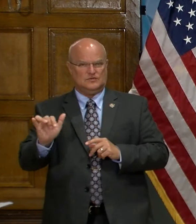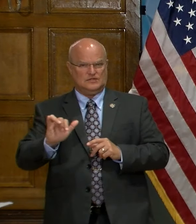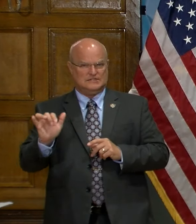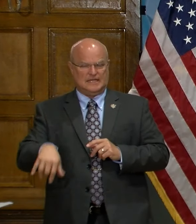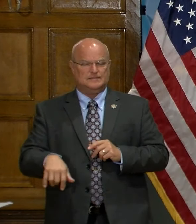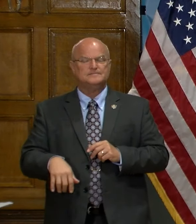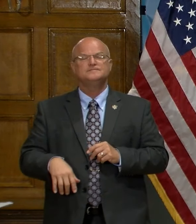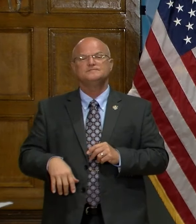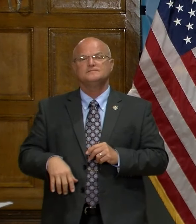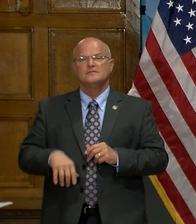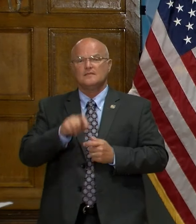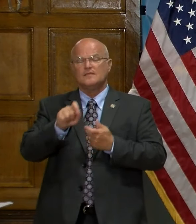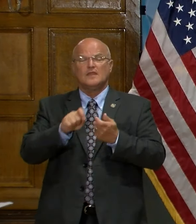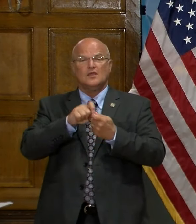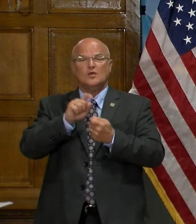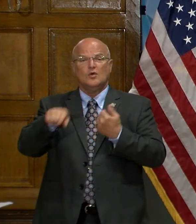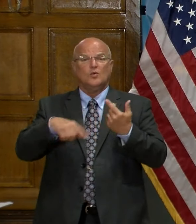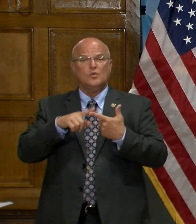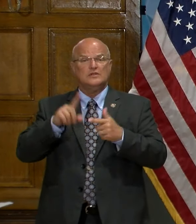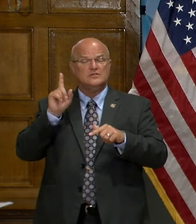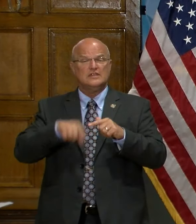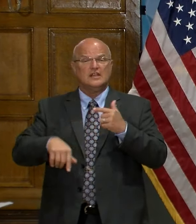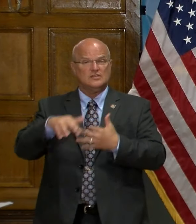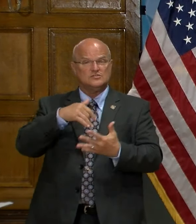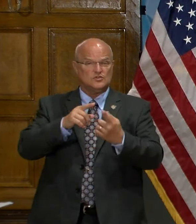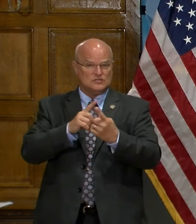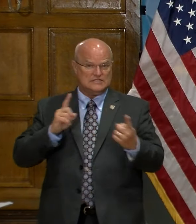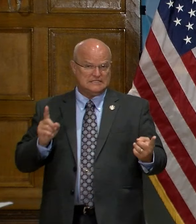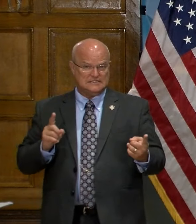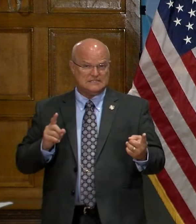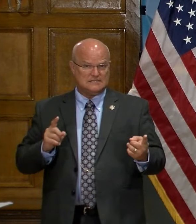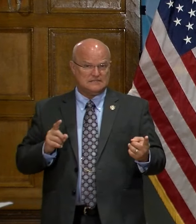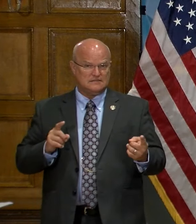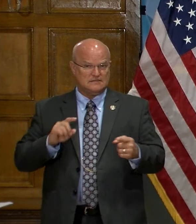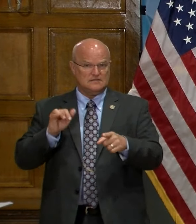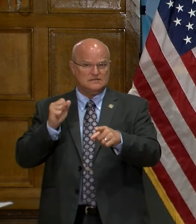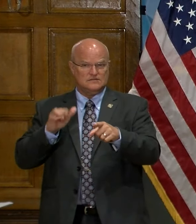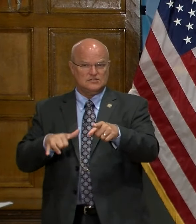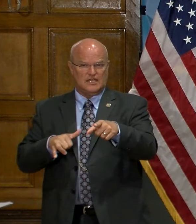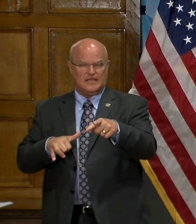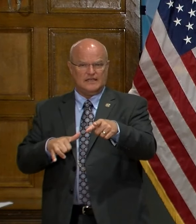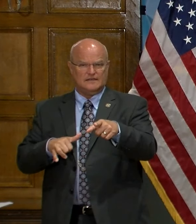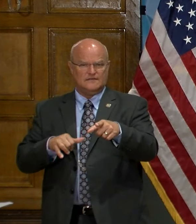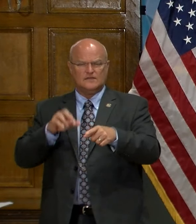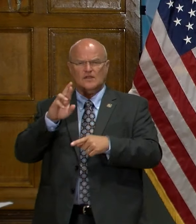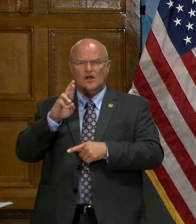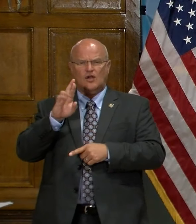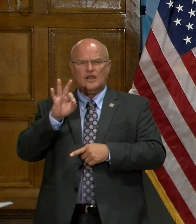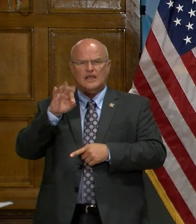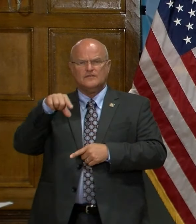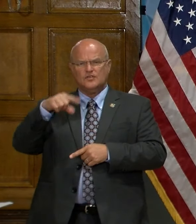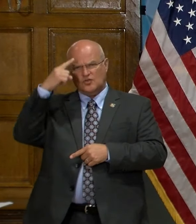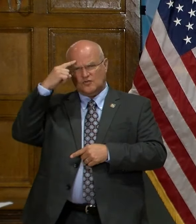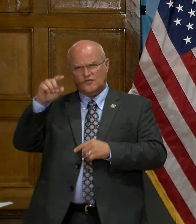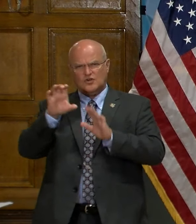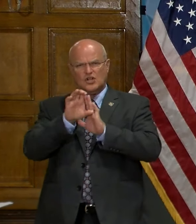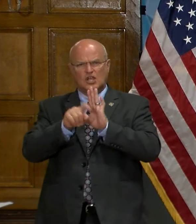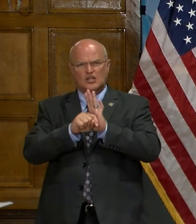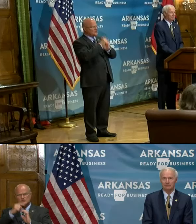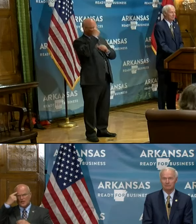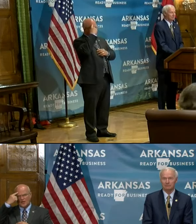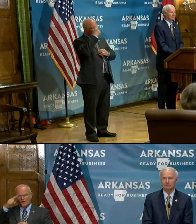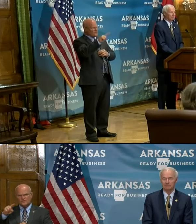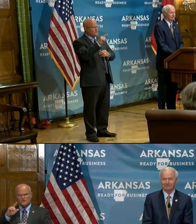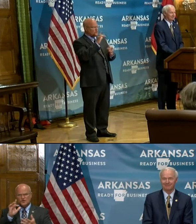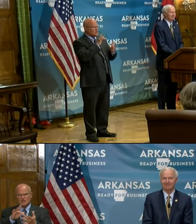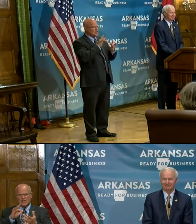that, particularly whenever you cannot socially distance. Jay? You've got that RFQ out for a contract